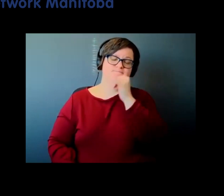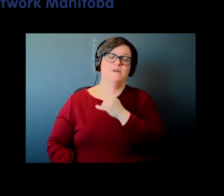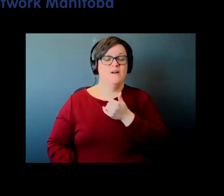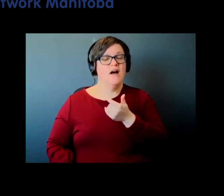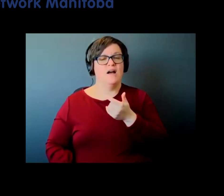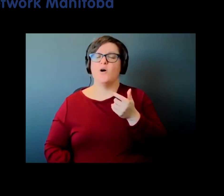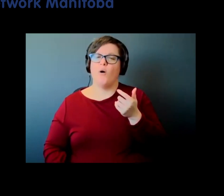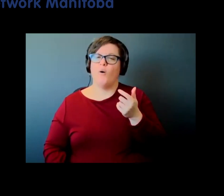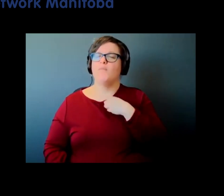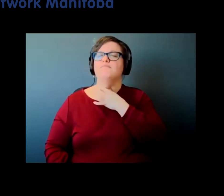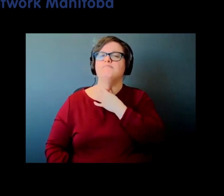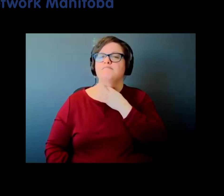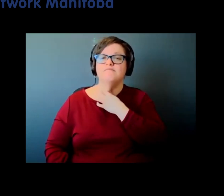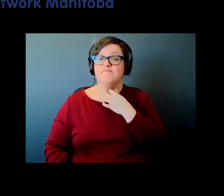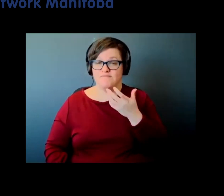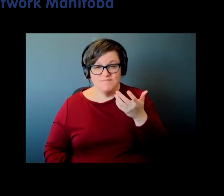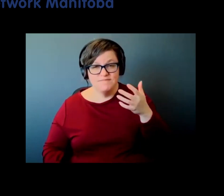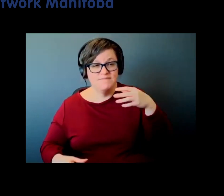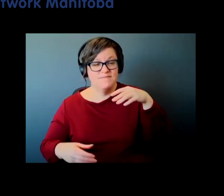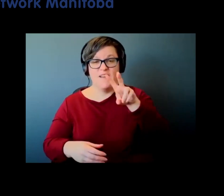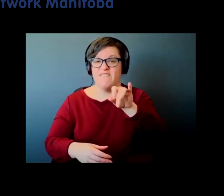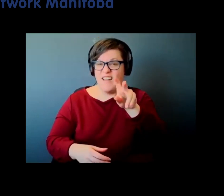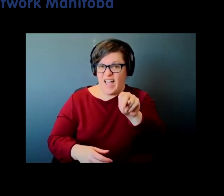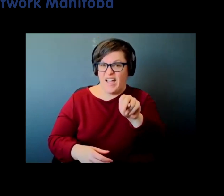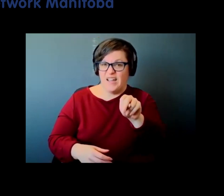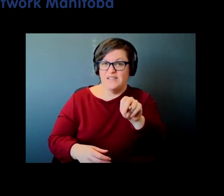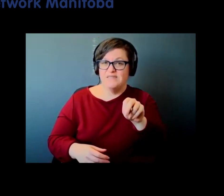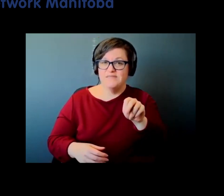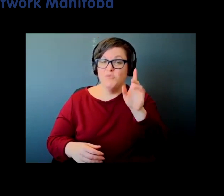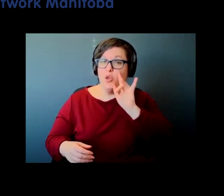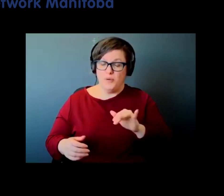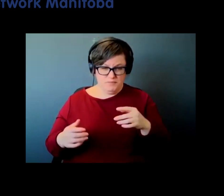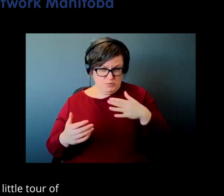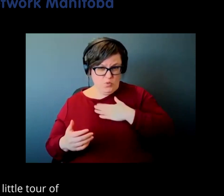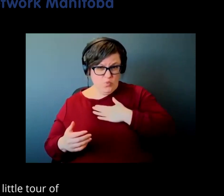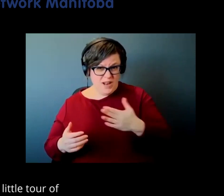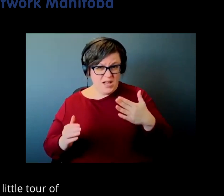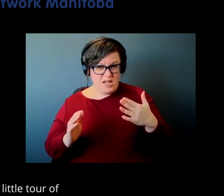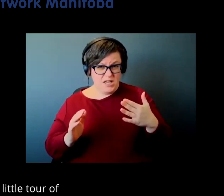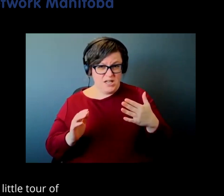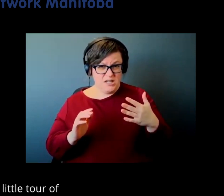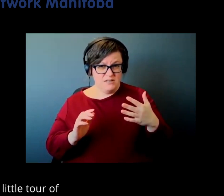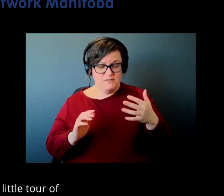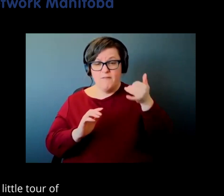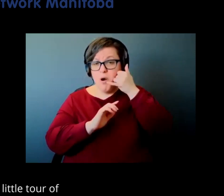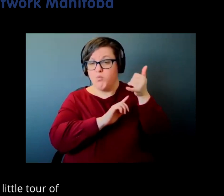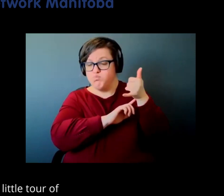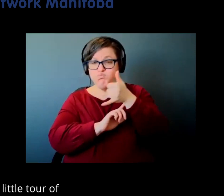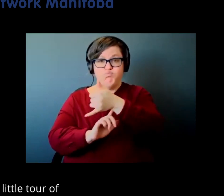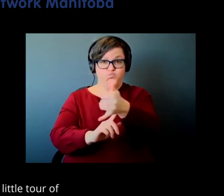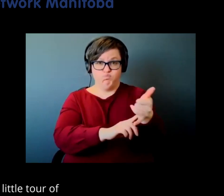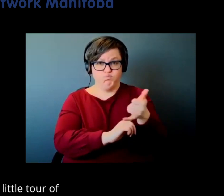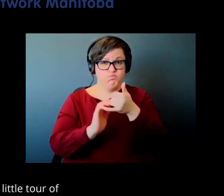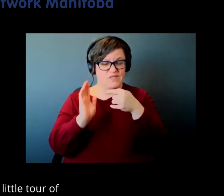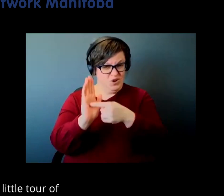having a look around to see if you could, would you be willing to give us a little tour of what